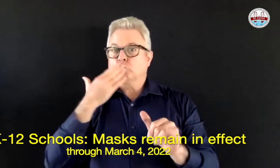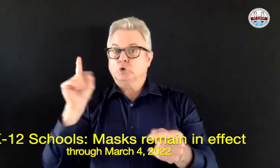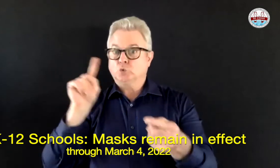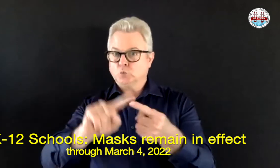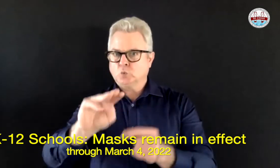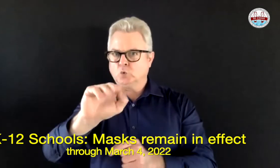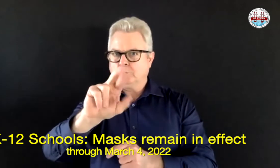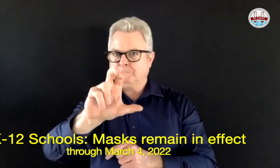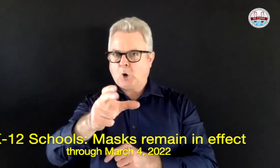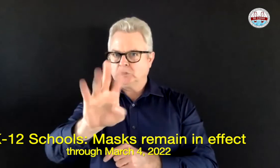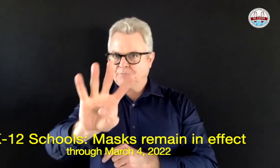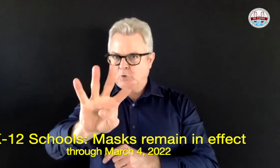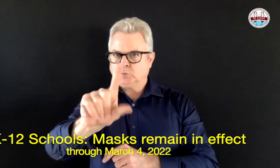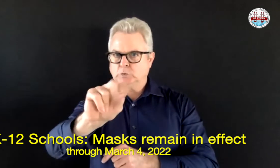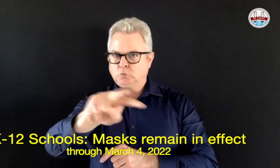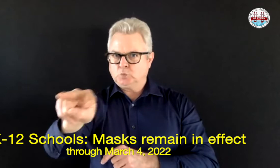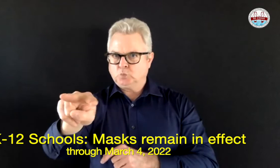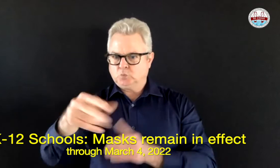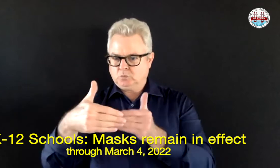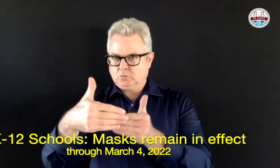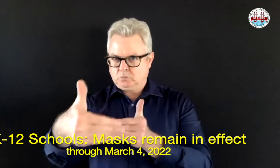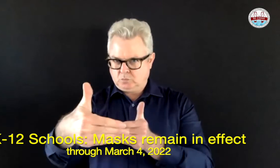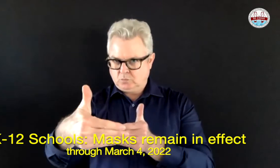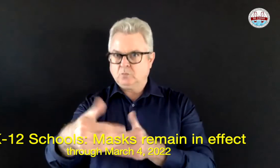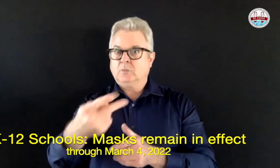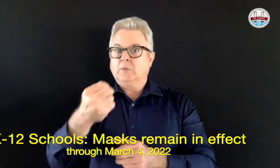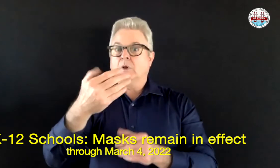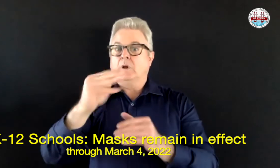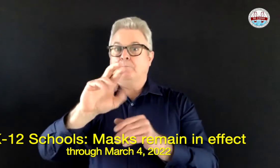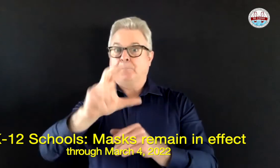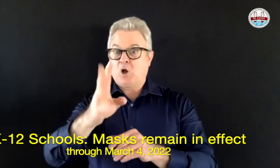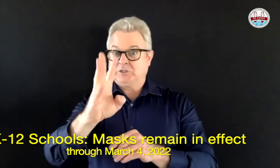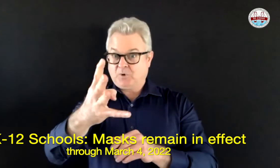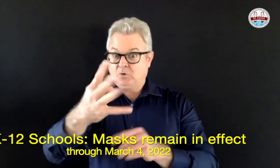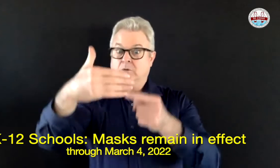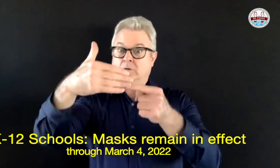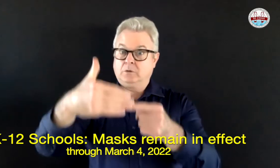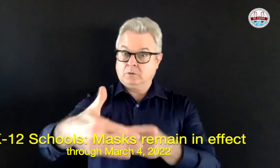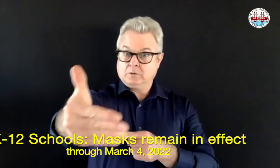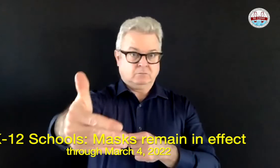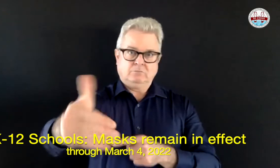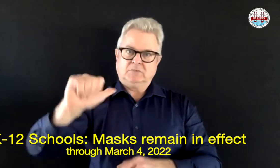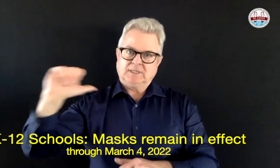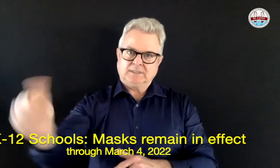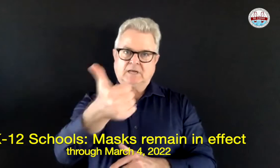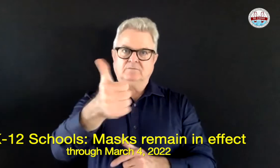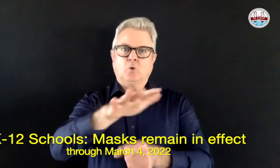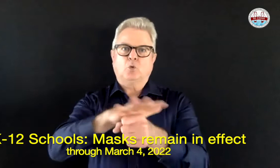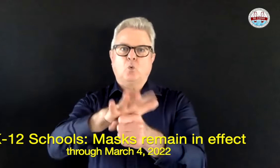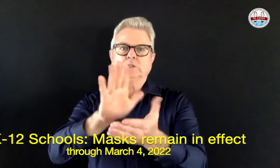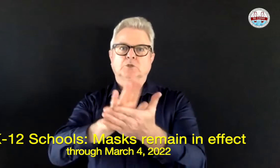February 11th to 2022 until March 4th of 2022. Then beginning March 4th